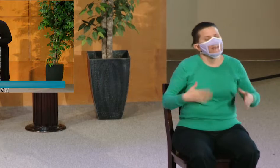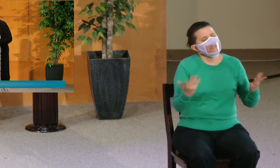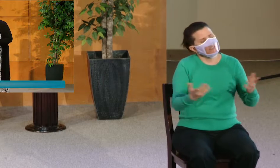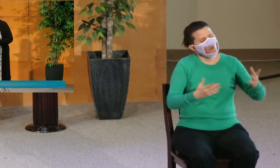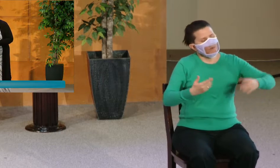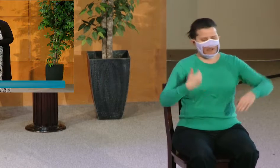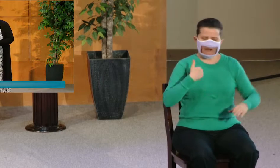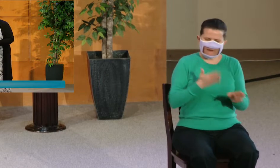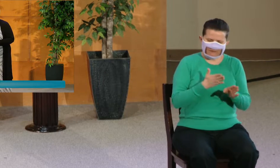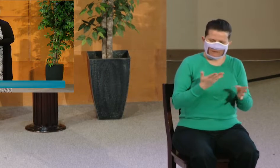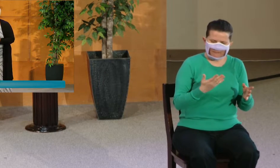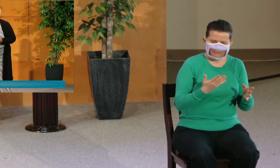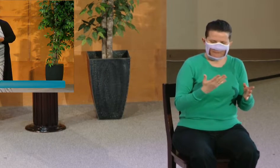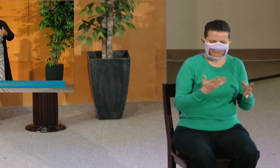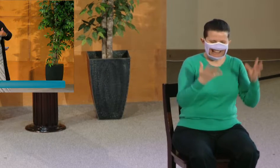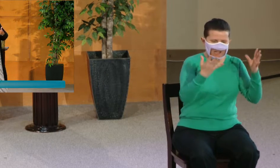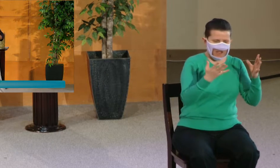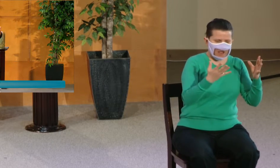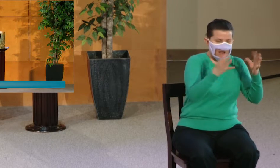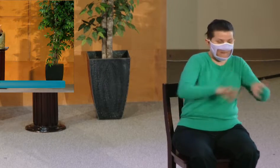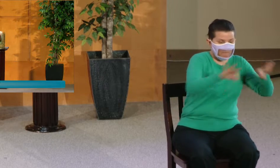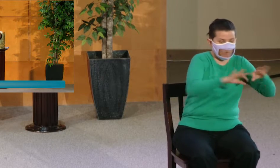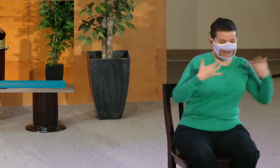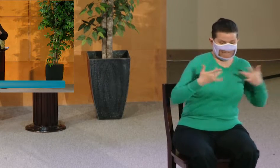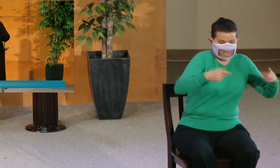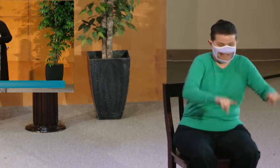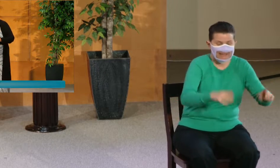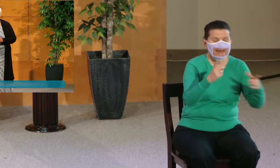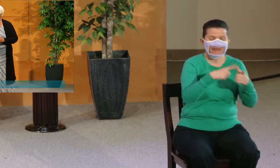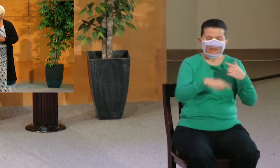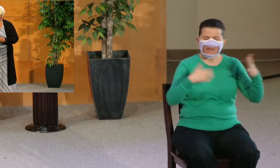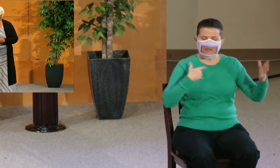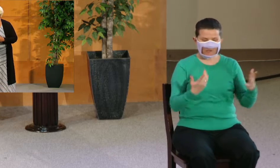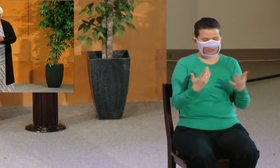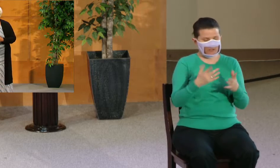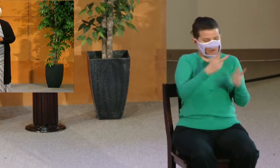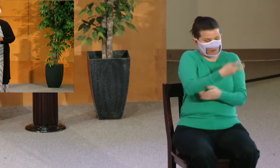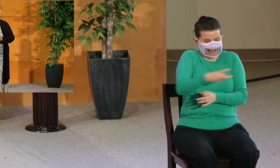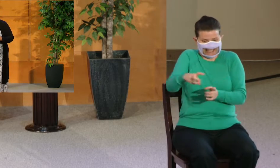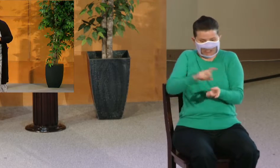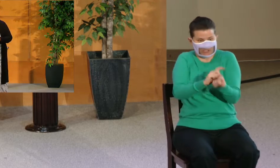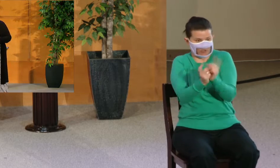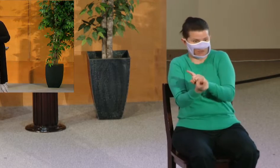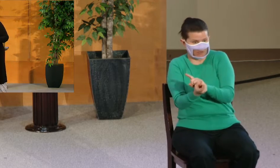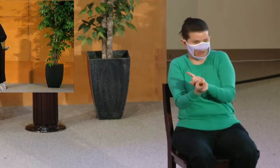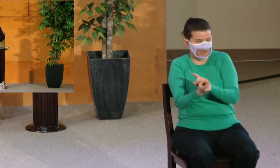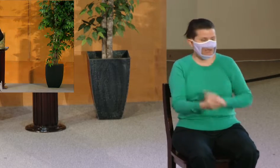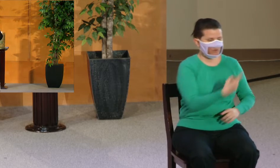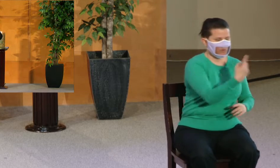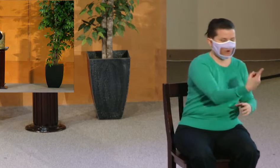in our lives. Transition is the process or the period of time from one state or condition to